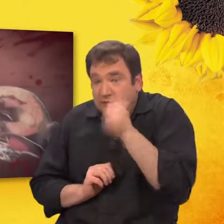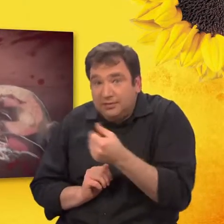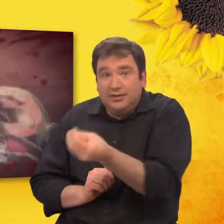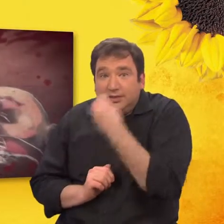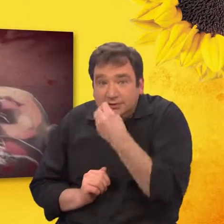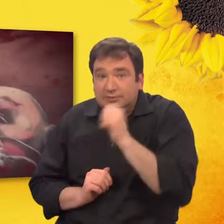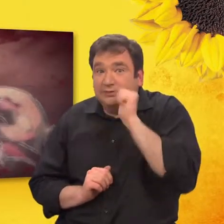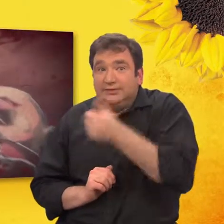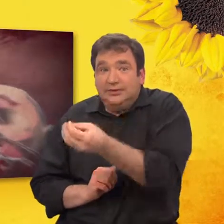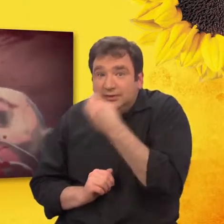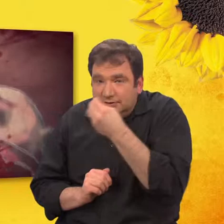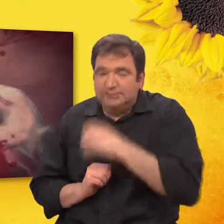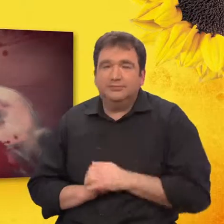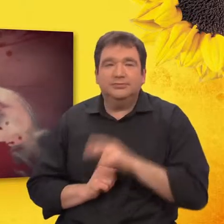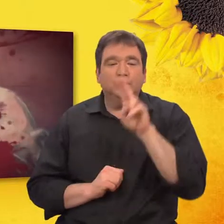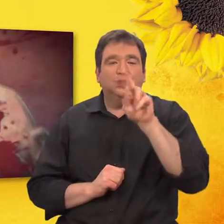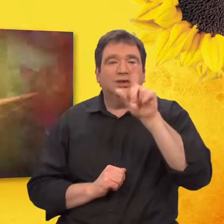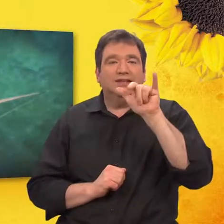one by one as days pass.